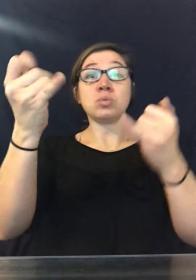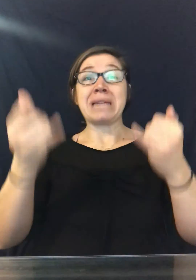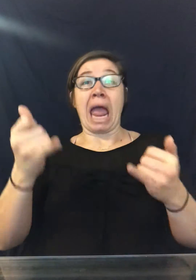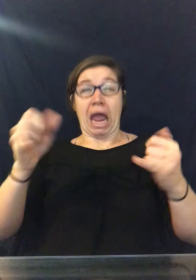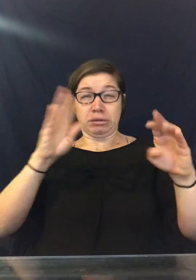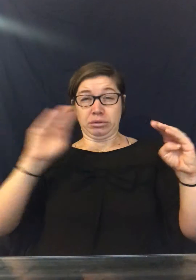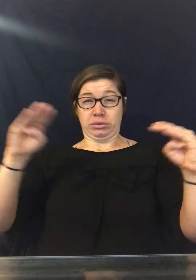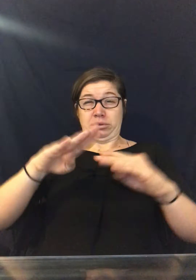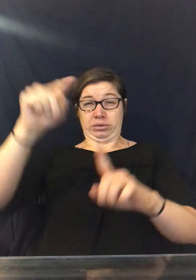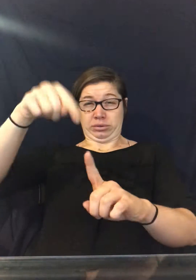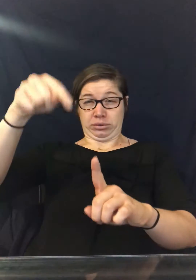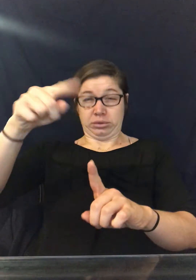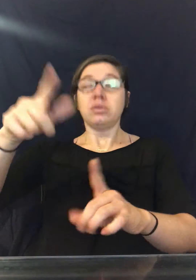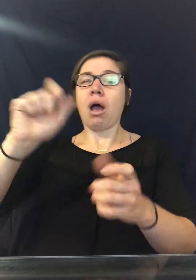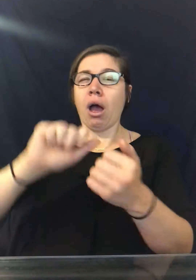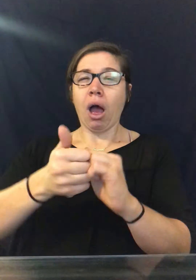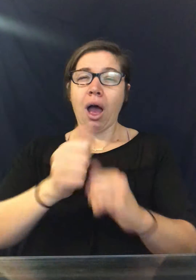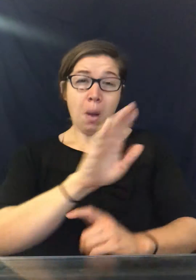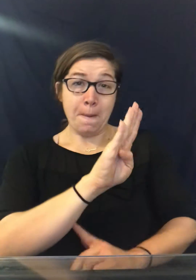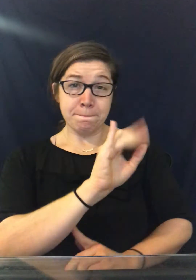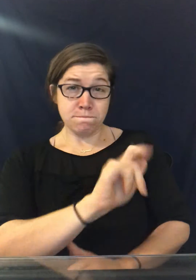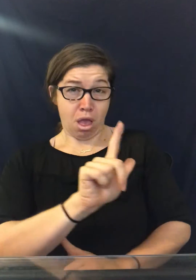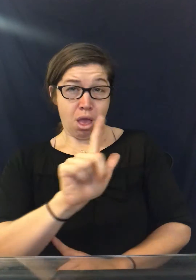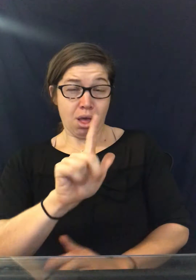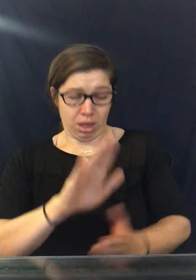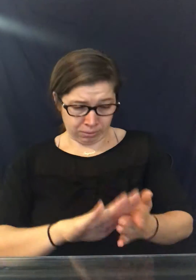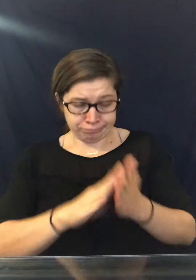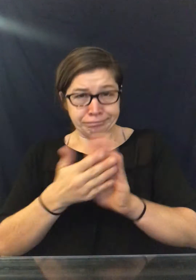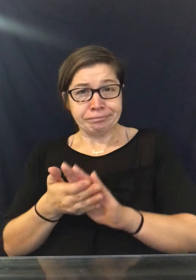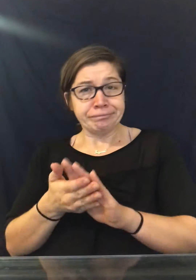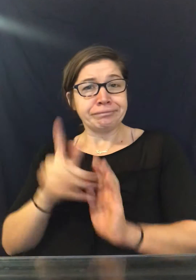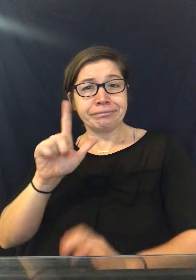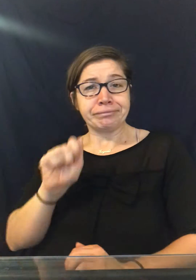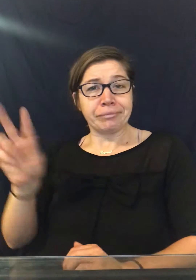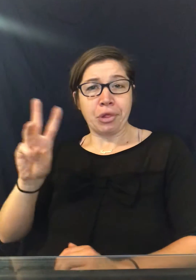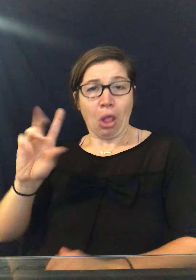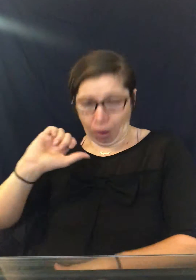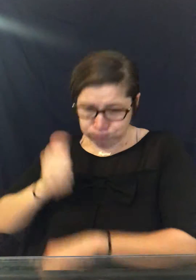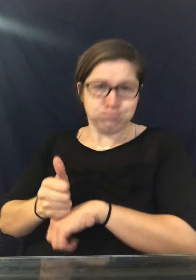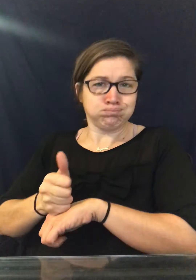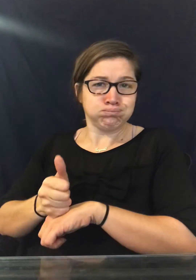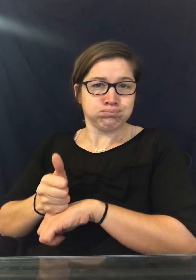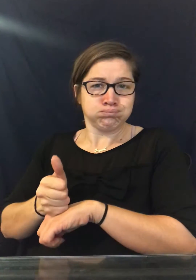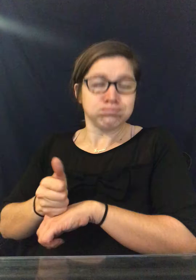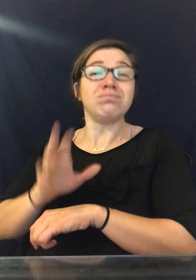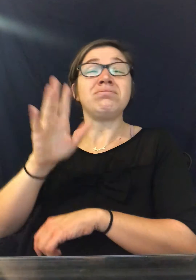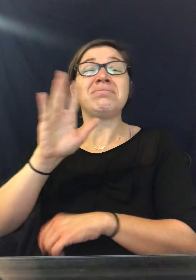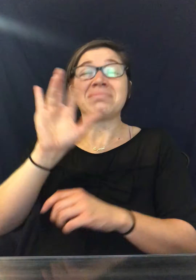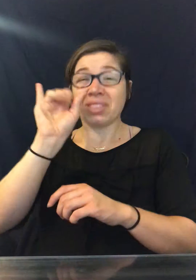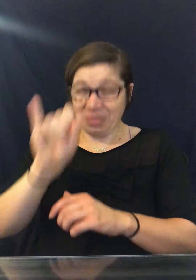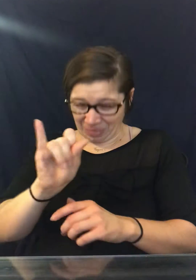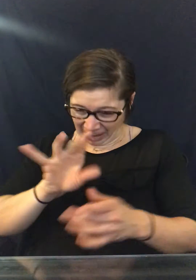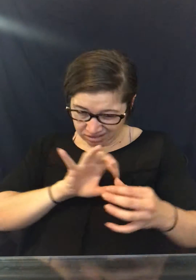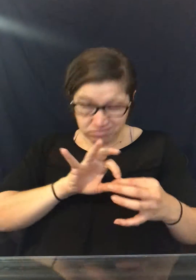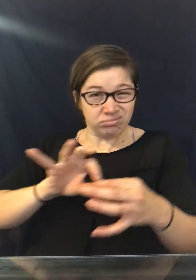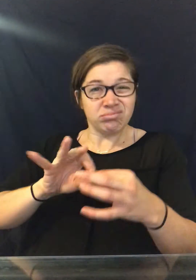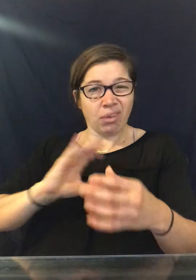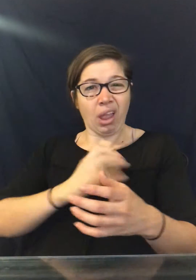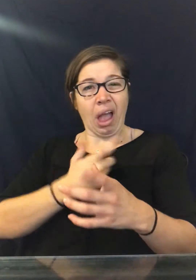our benchmark of illustrating the lawmaking process. And today we'll be covering